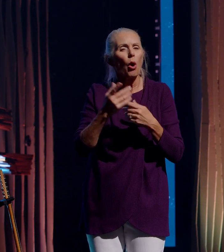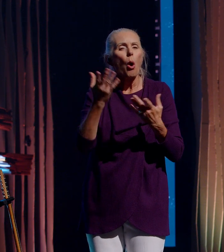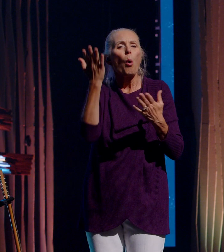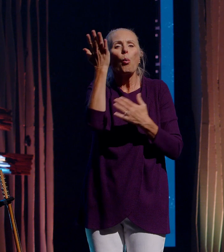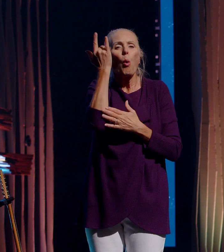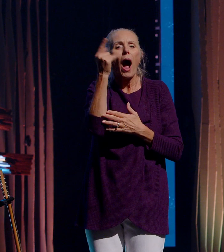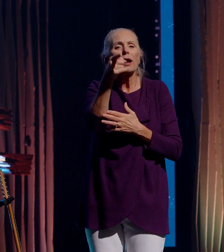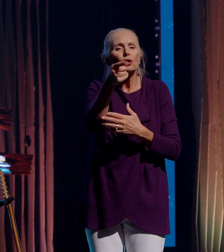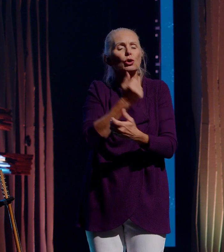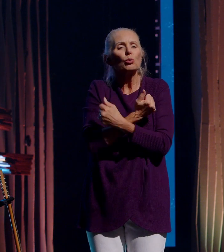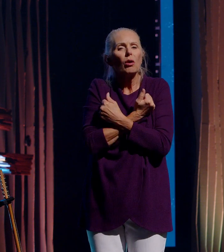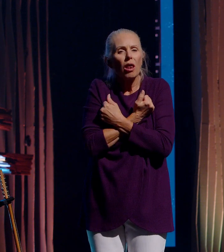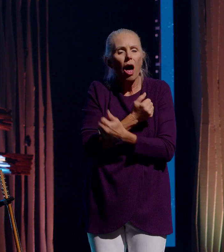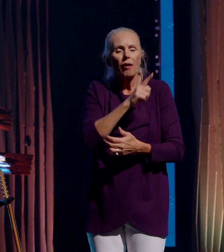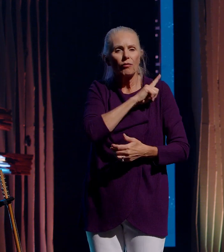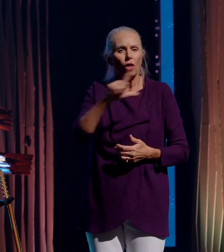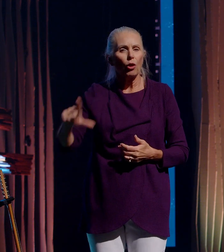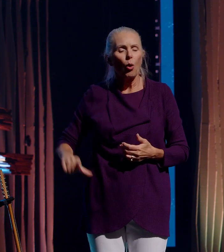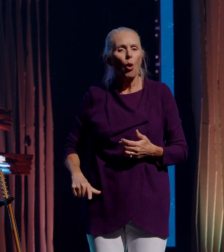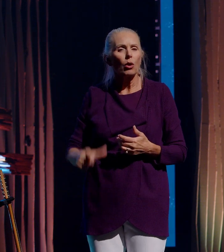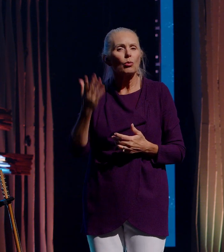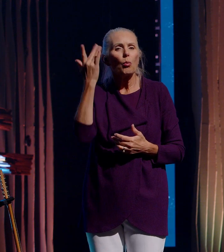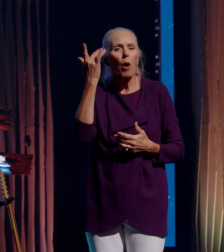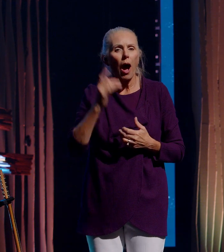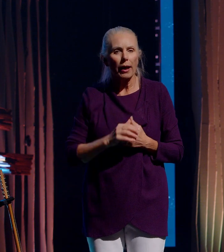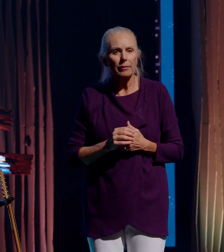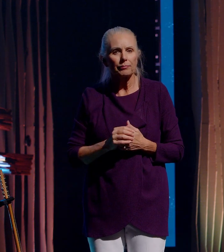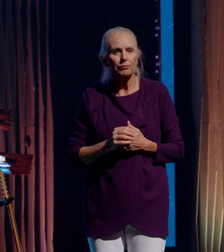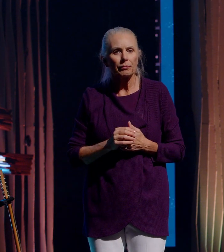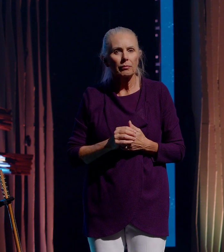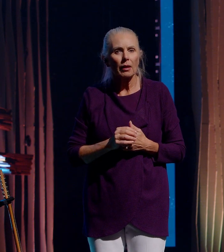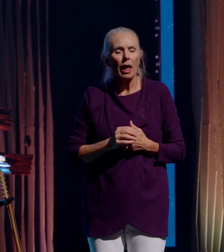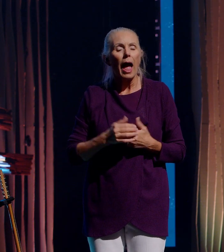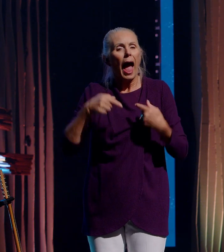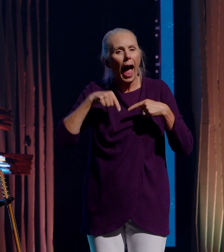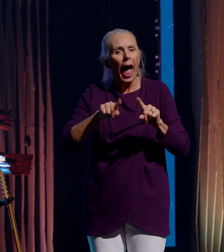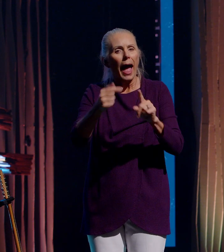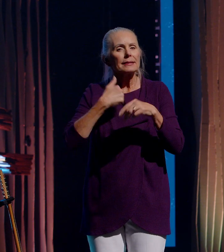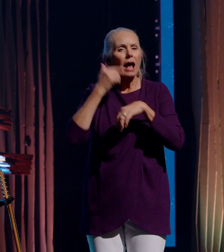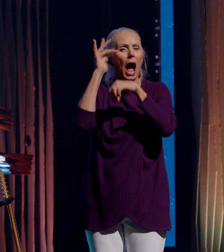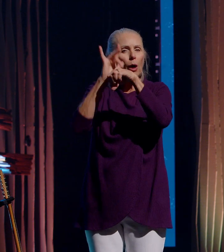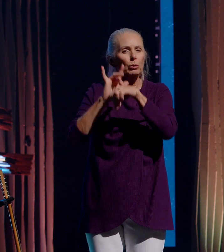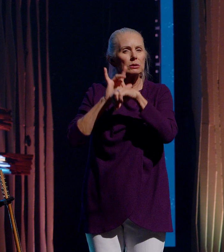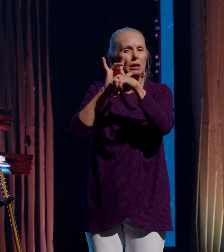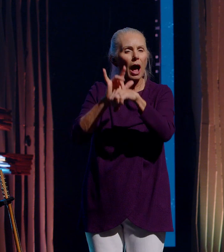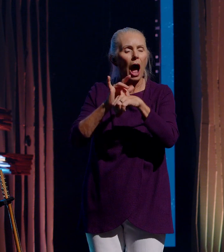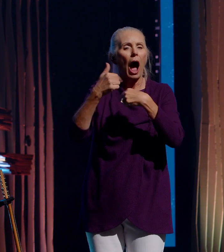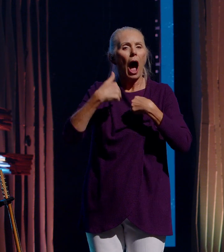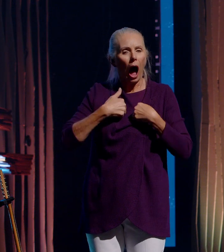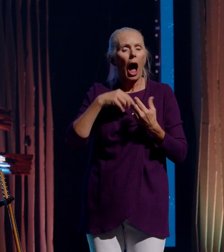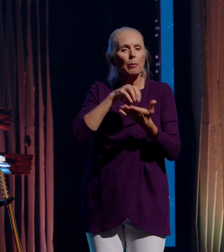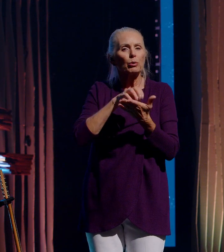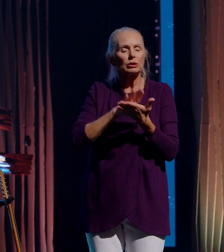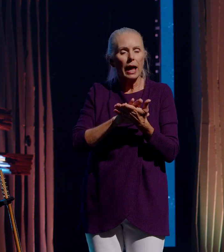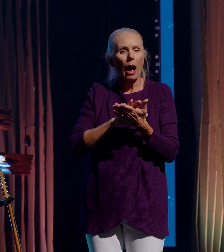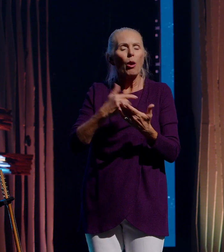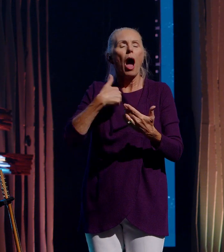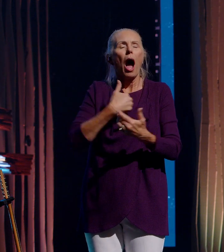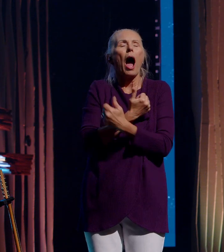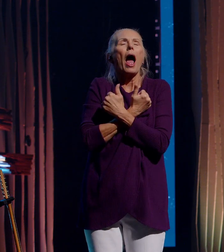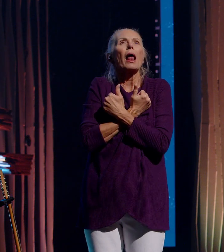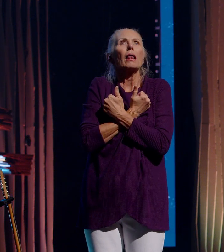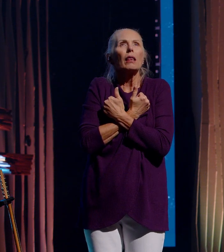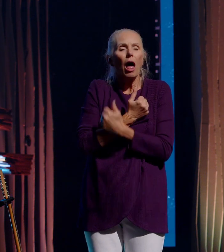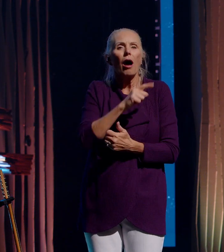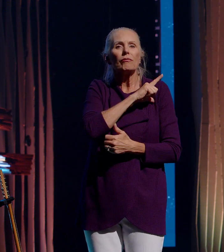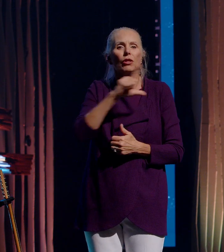you love the Lord? See, as I reflected on it this week, here's what I came up with. I wrote this. I said, I love the Lord,